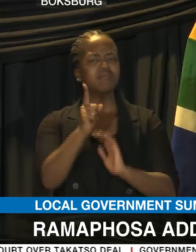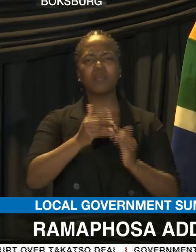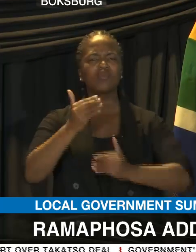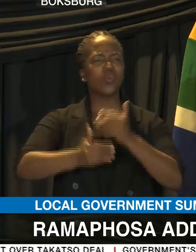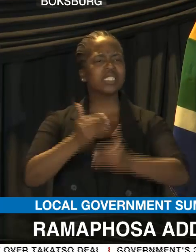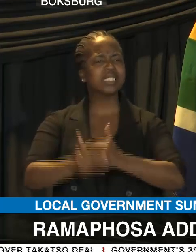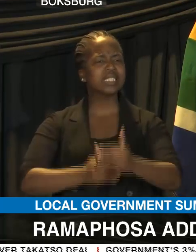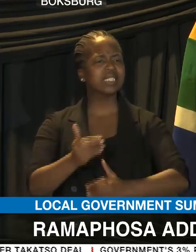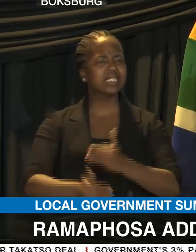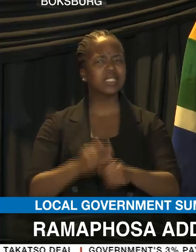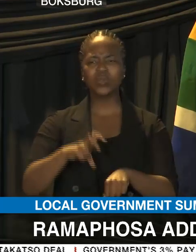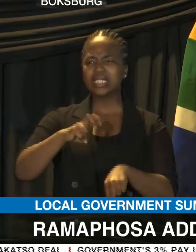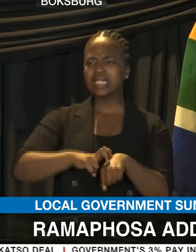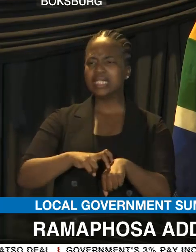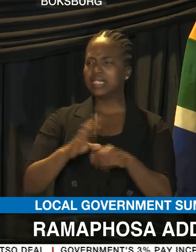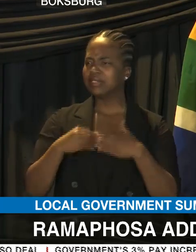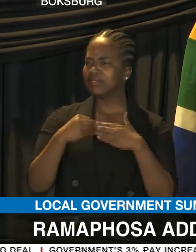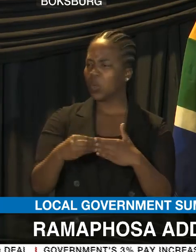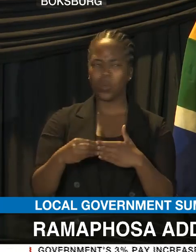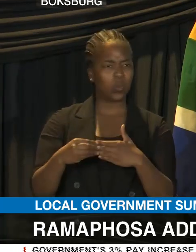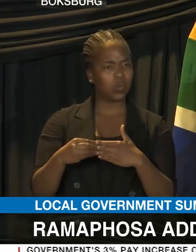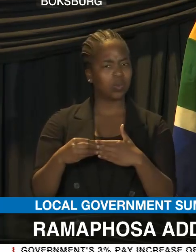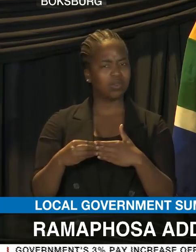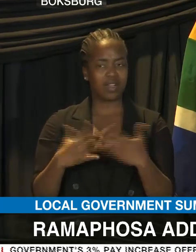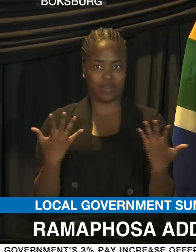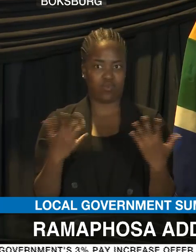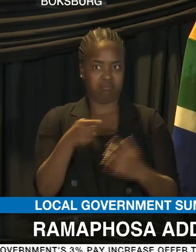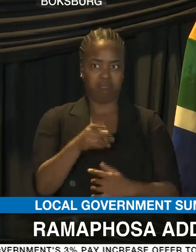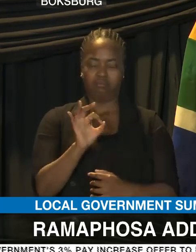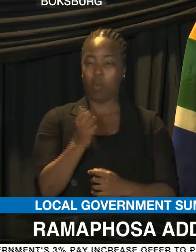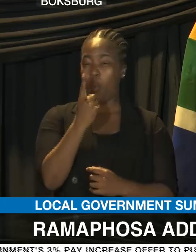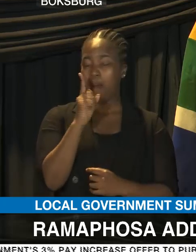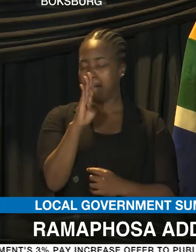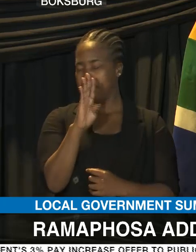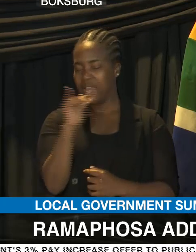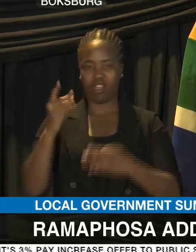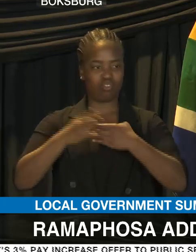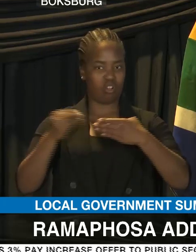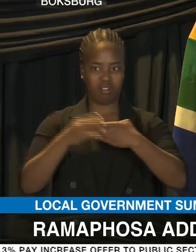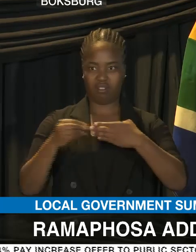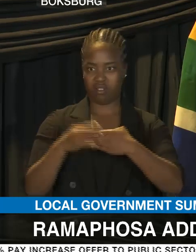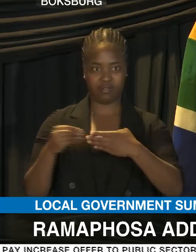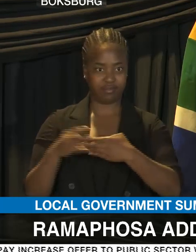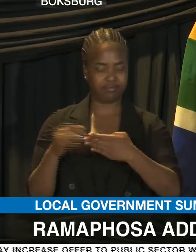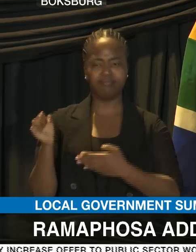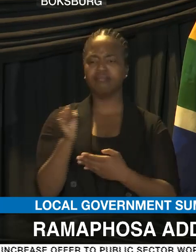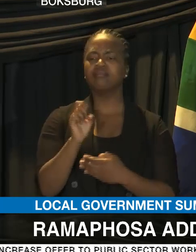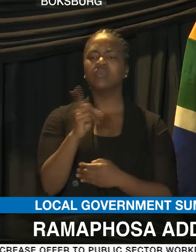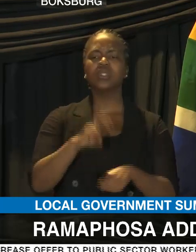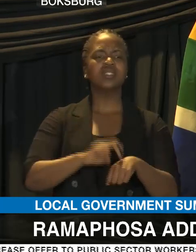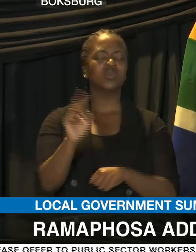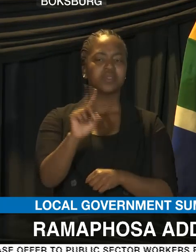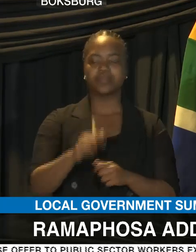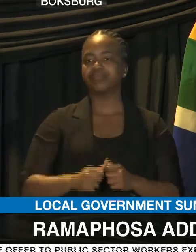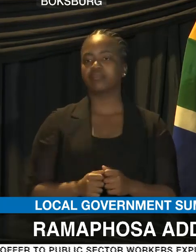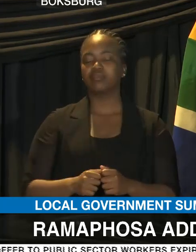processes do we need to follow to make this $1 billion investment? Just